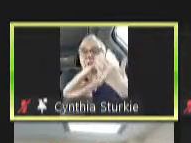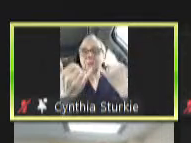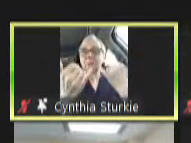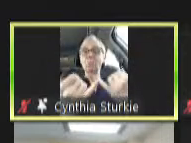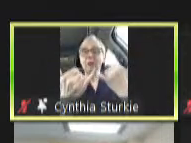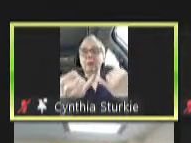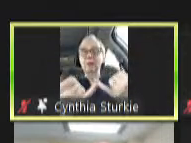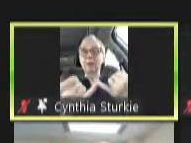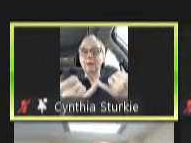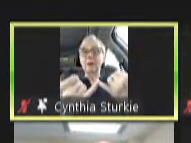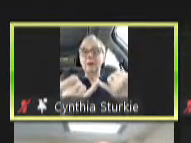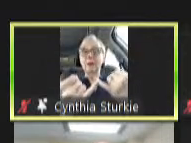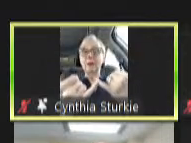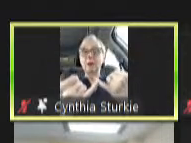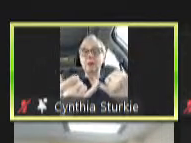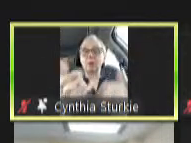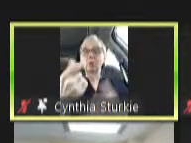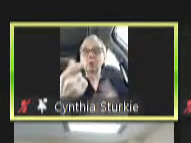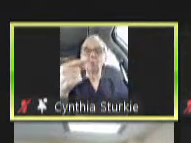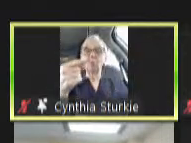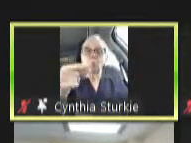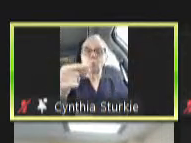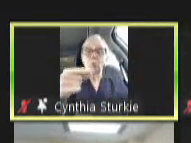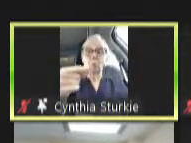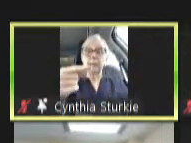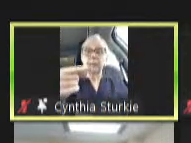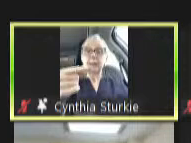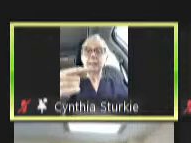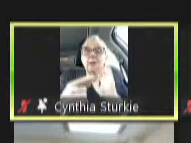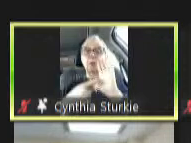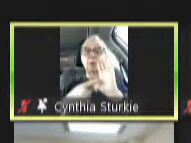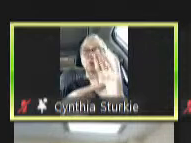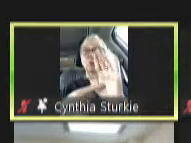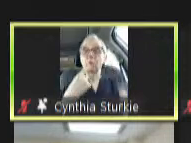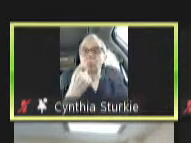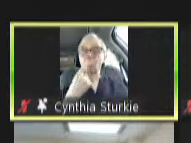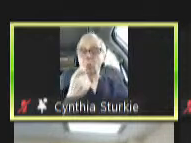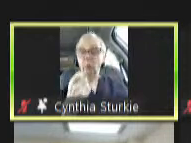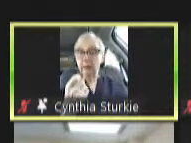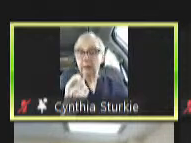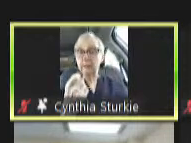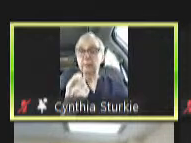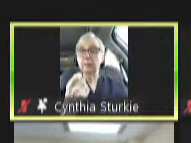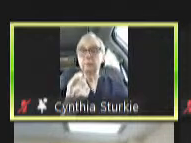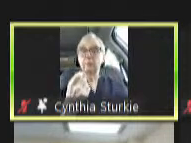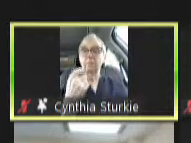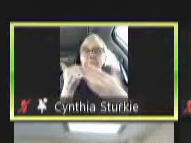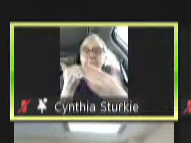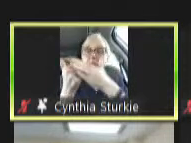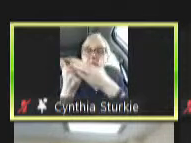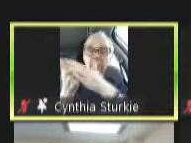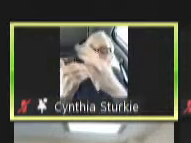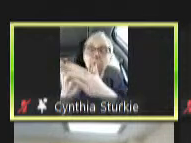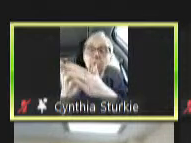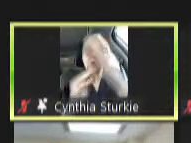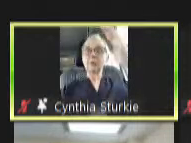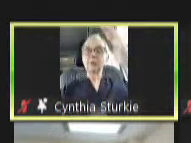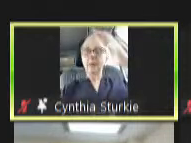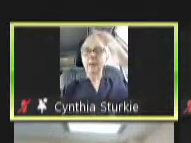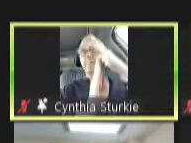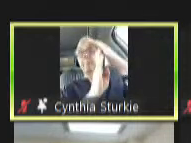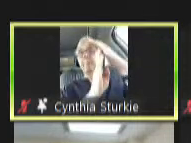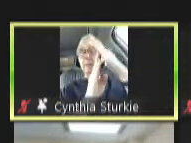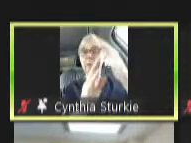is the scenario shown in green and the scenario shown in red. You'll see that we are very close to that peak level that's shown in the